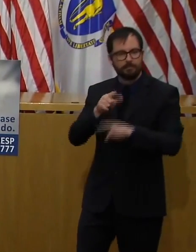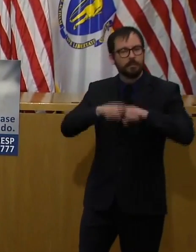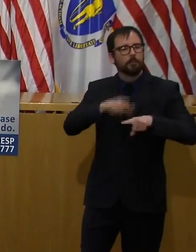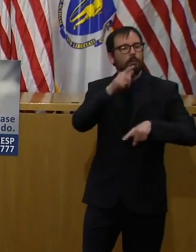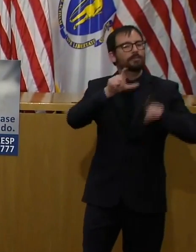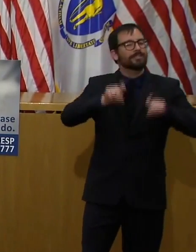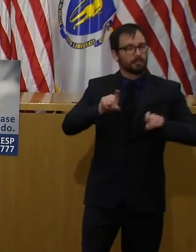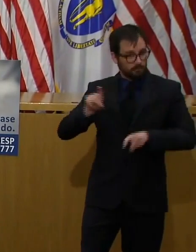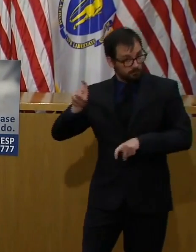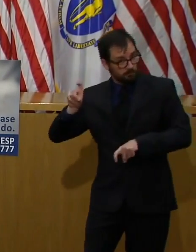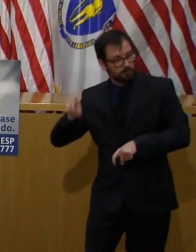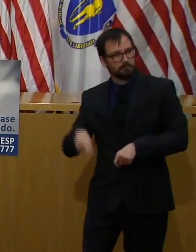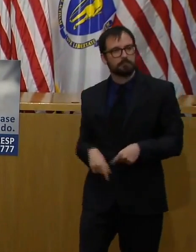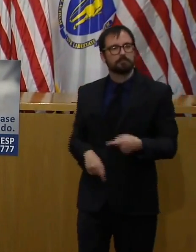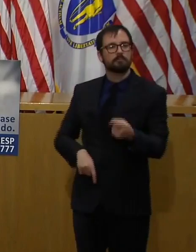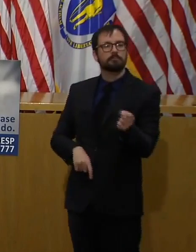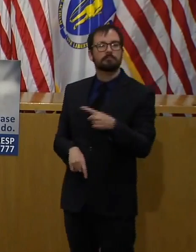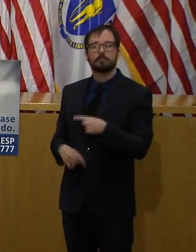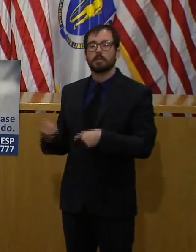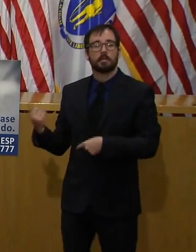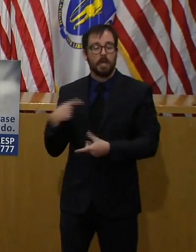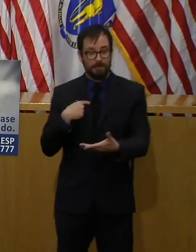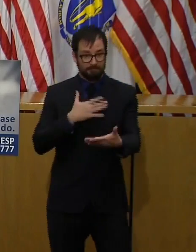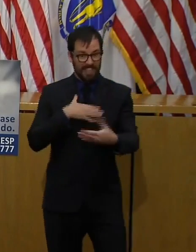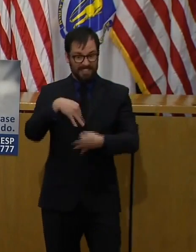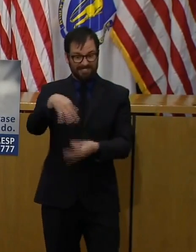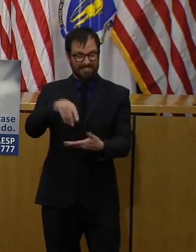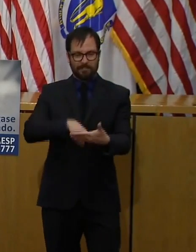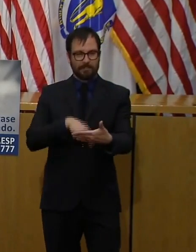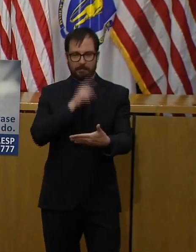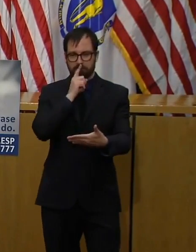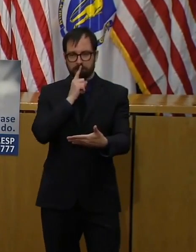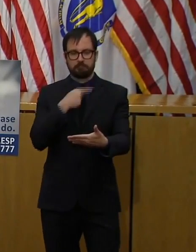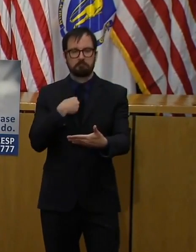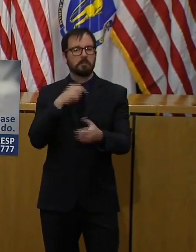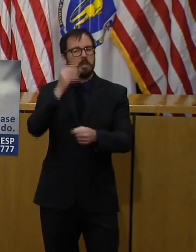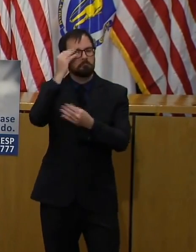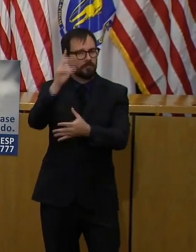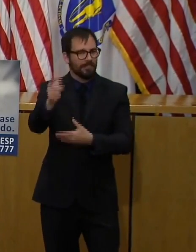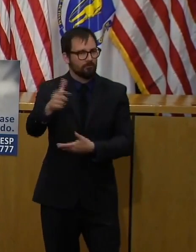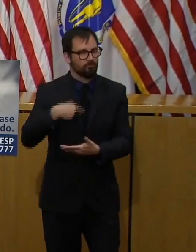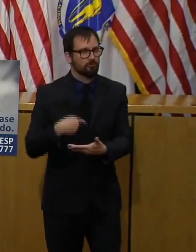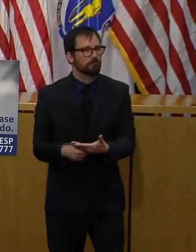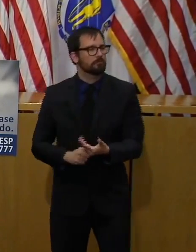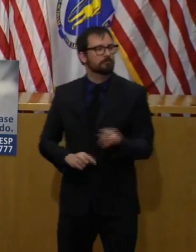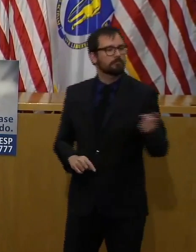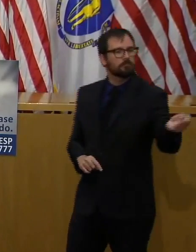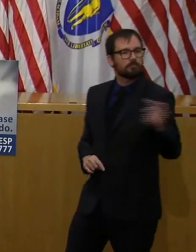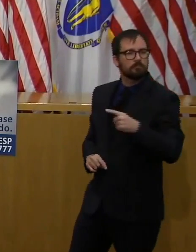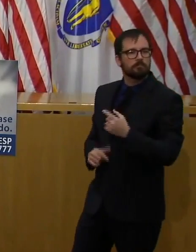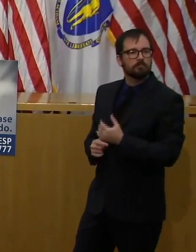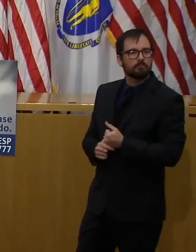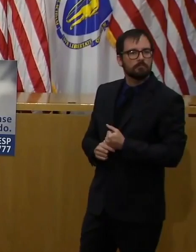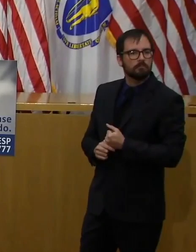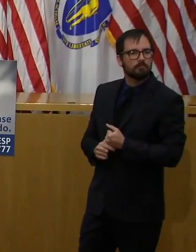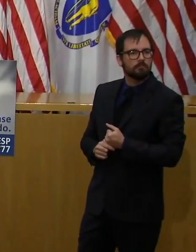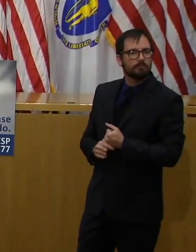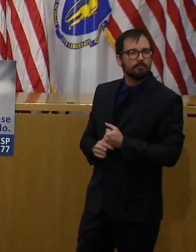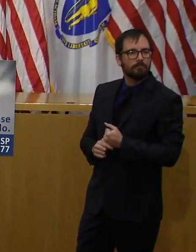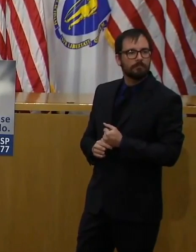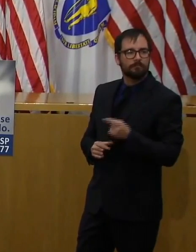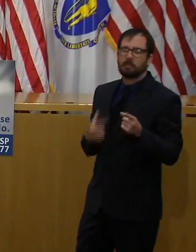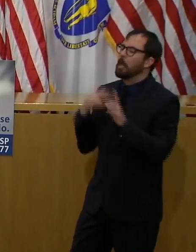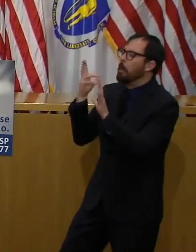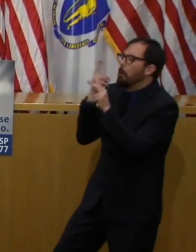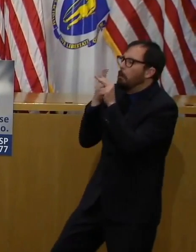thing, One- on the website. You guys- One quick thing. I think it's a quick one. You guys have been very good about reporting all sorts of